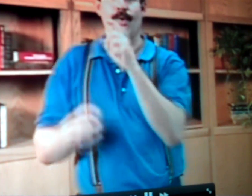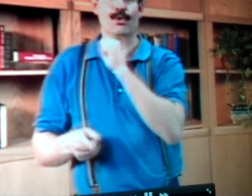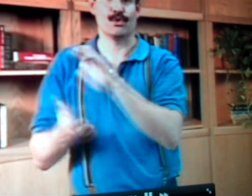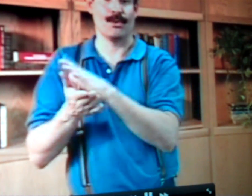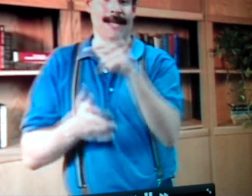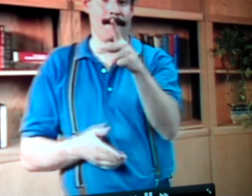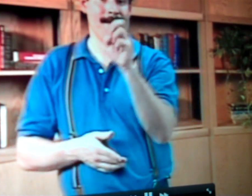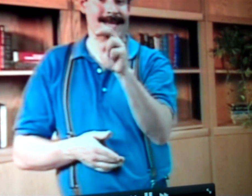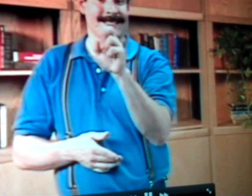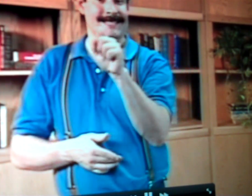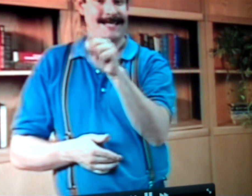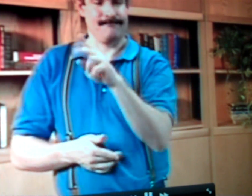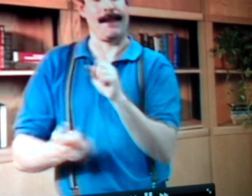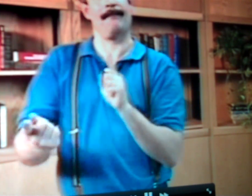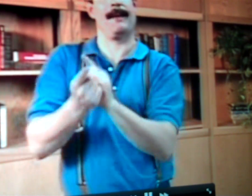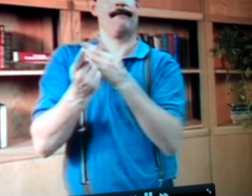for theater.